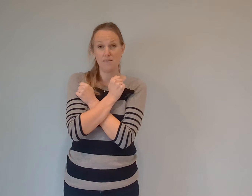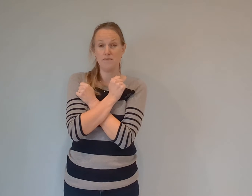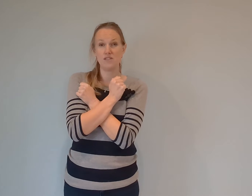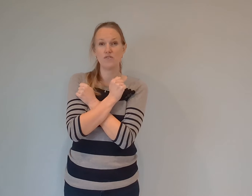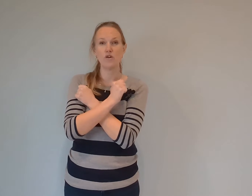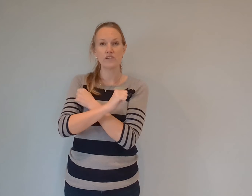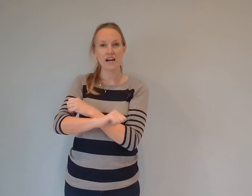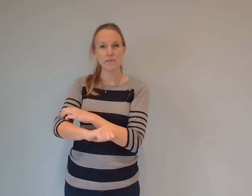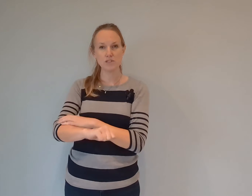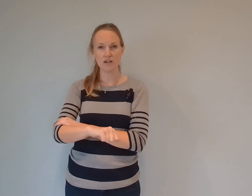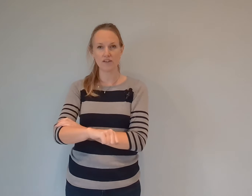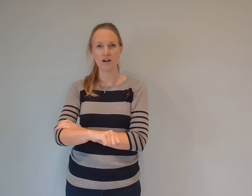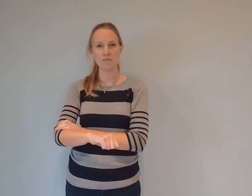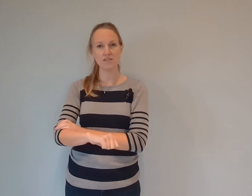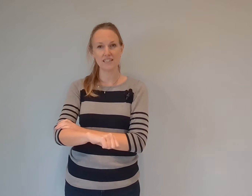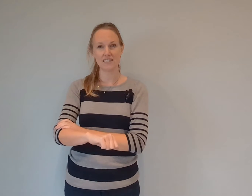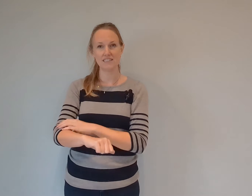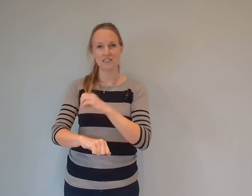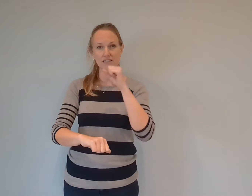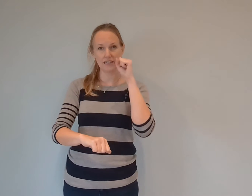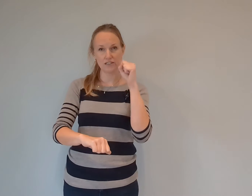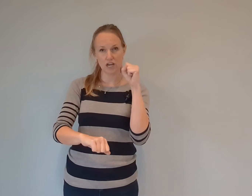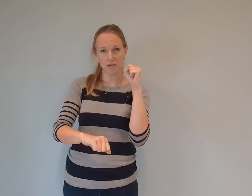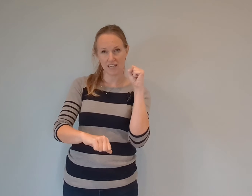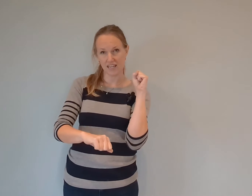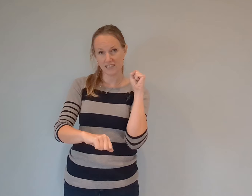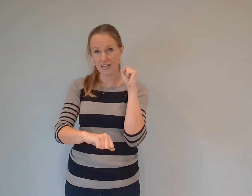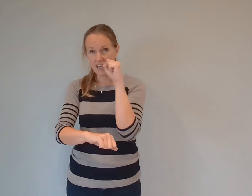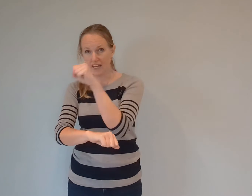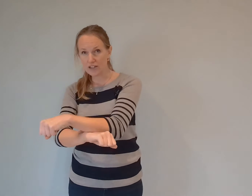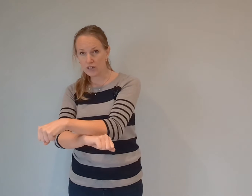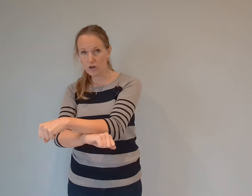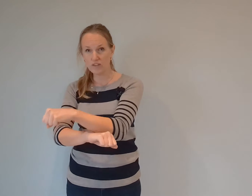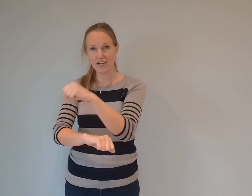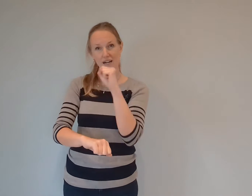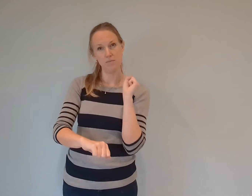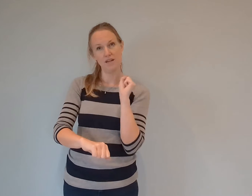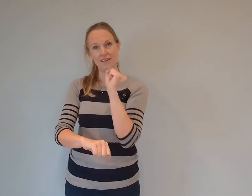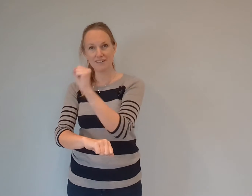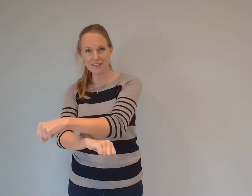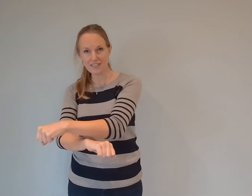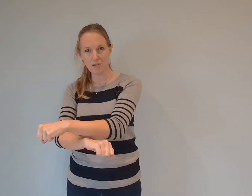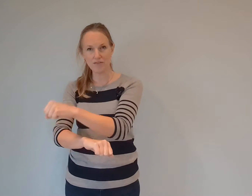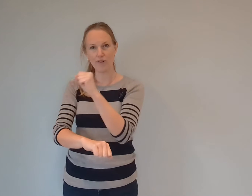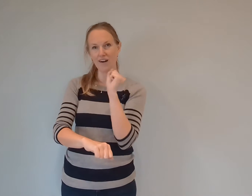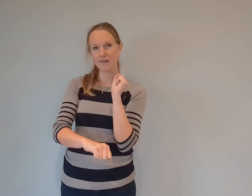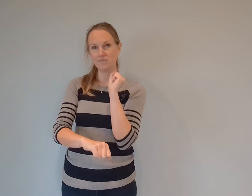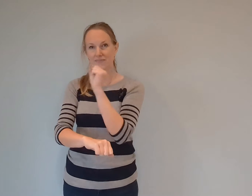overcomes. So for overcomes, you have your arm out like this, and you're going to take your dominant hand, and you're going to overcome your non-dominant forearm.